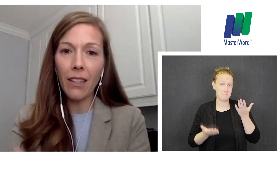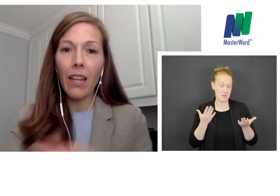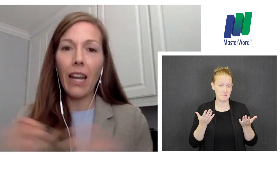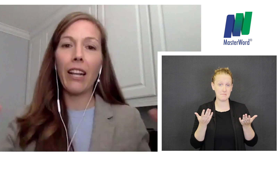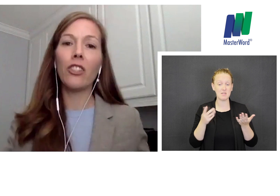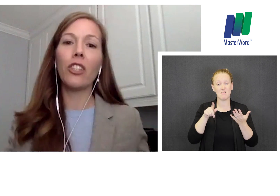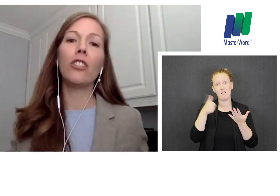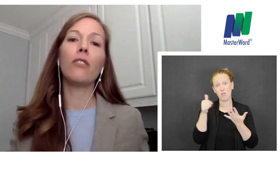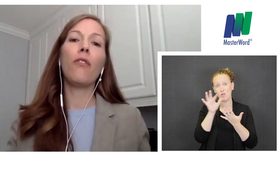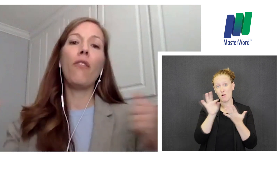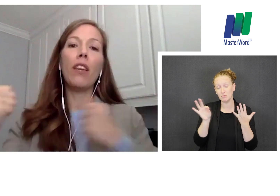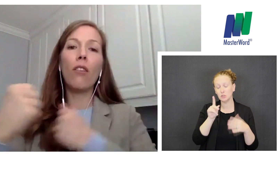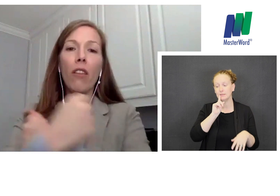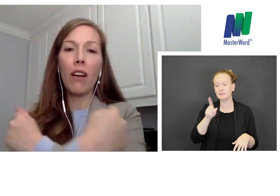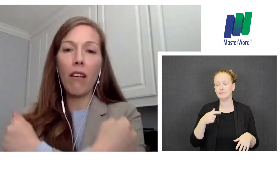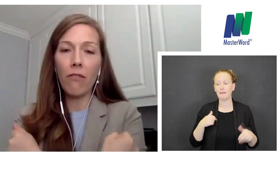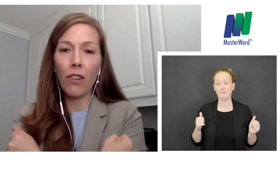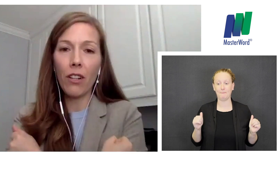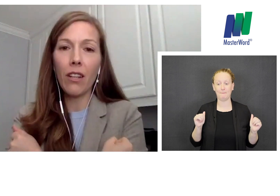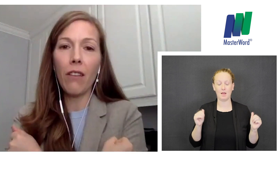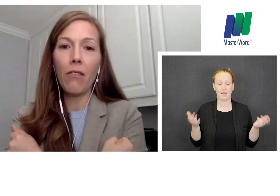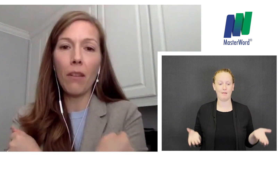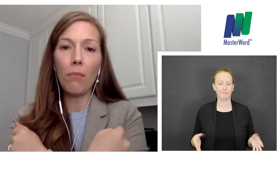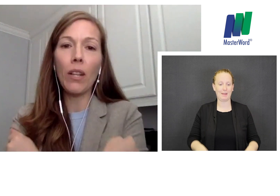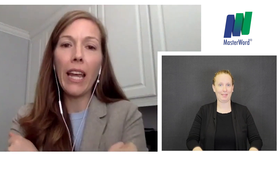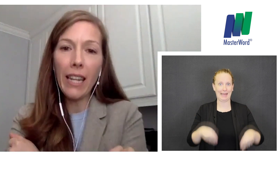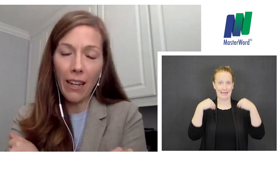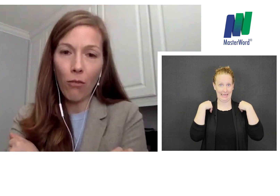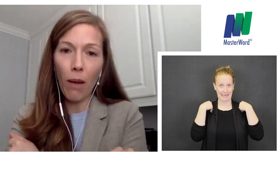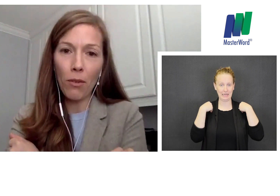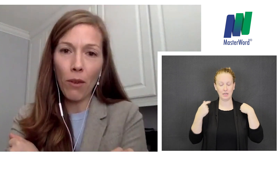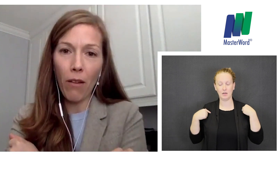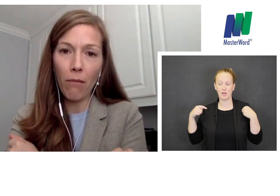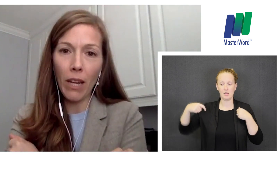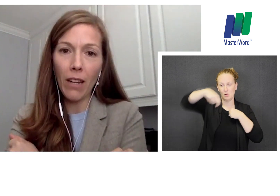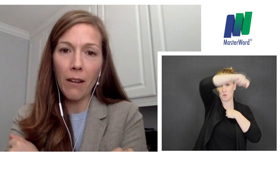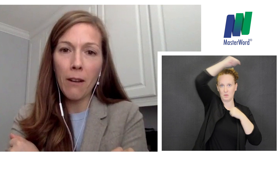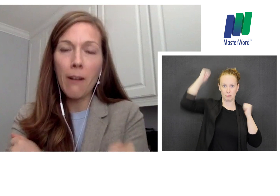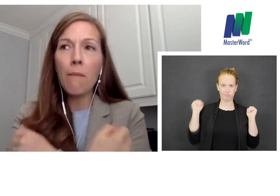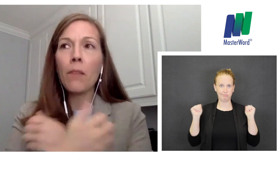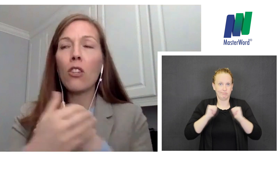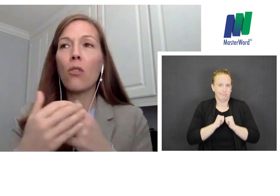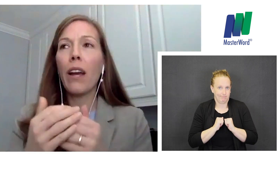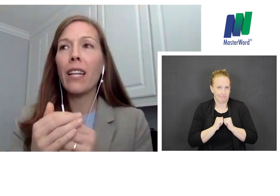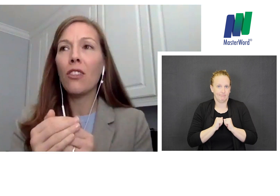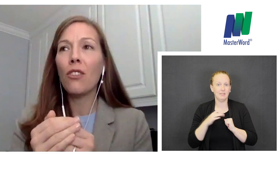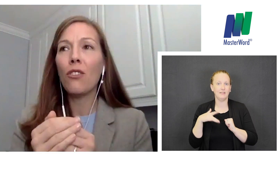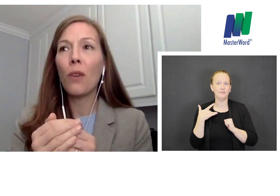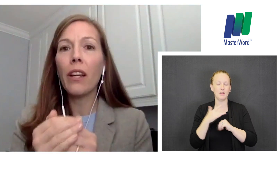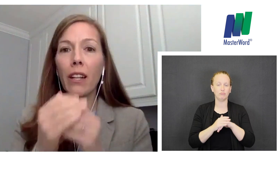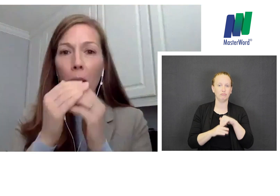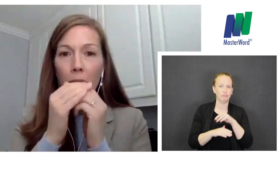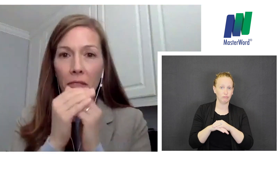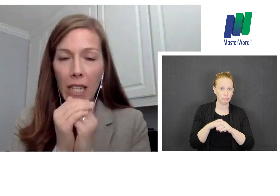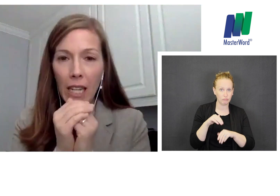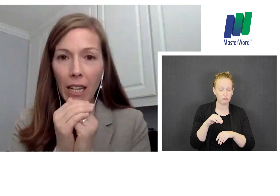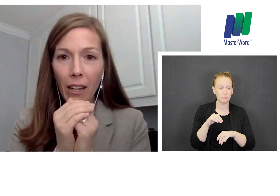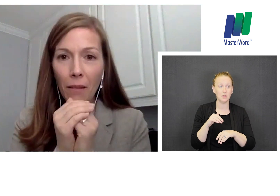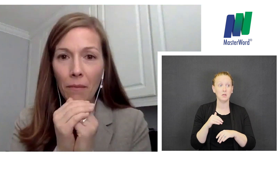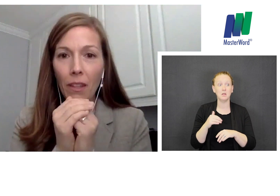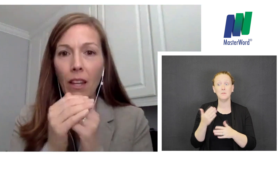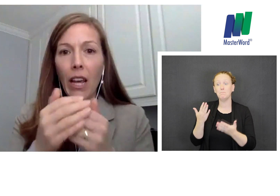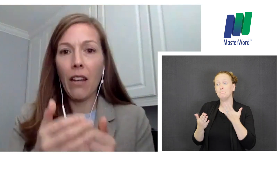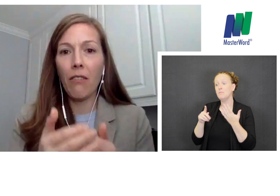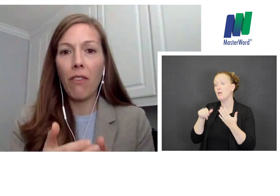blanket and actually just feel the comfort of the blanket wrapped around me? Do I need to drink a cup of